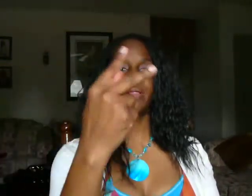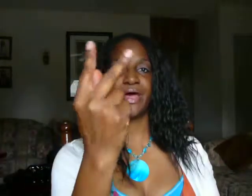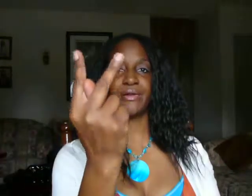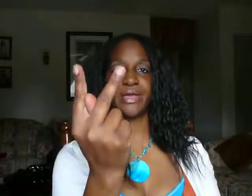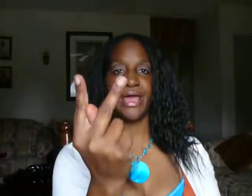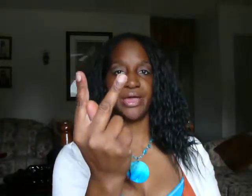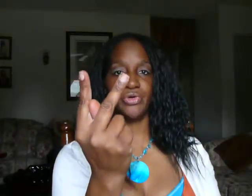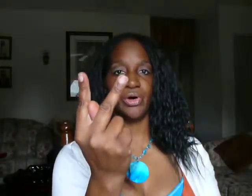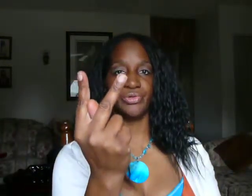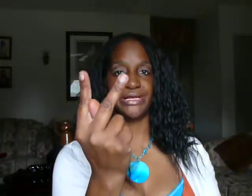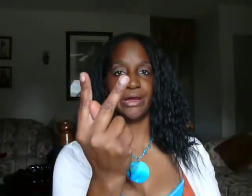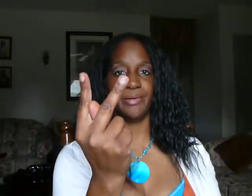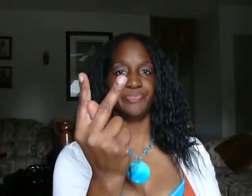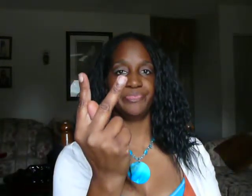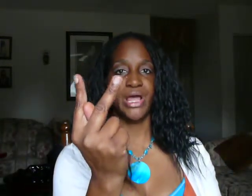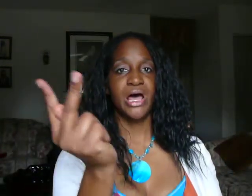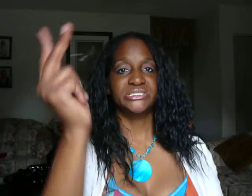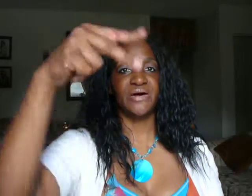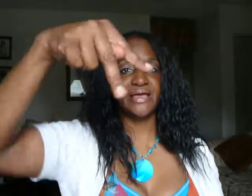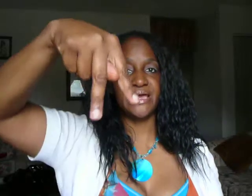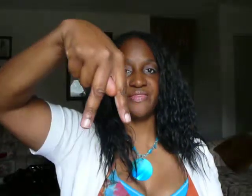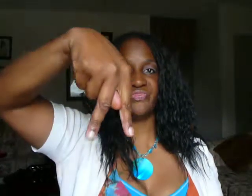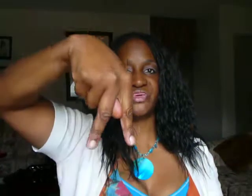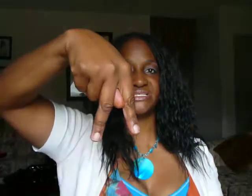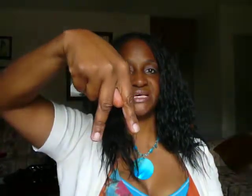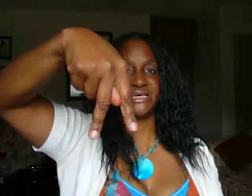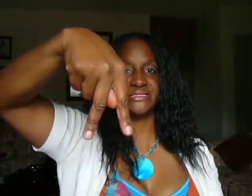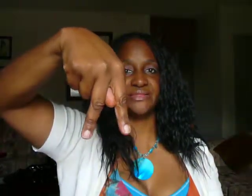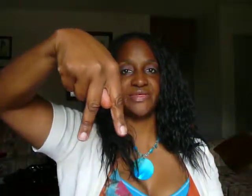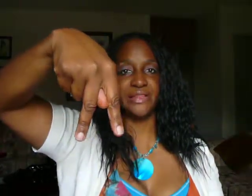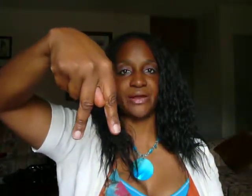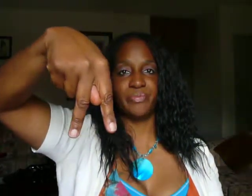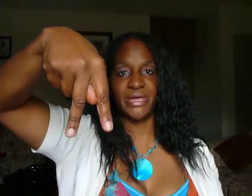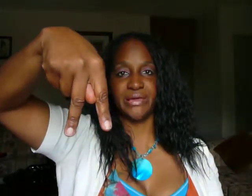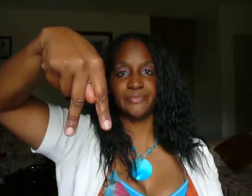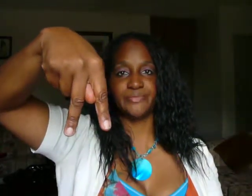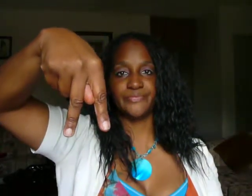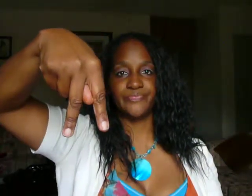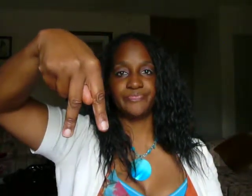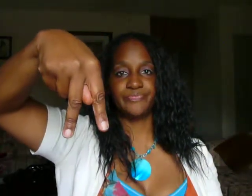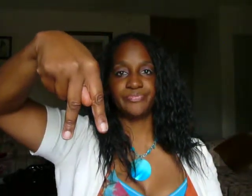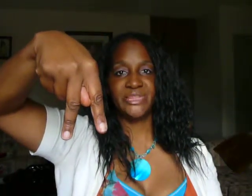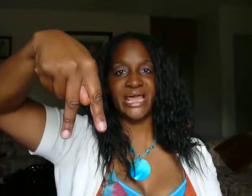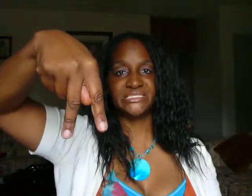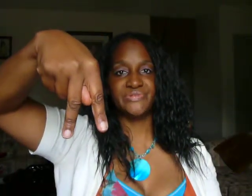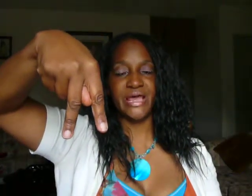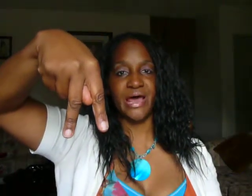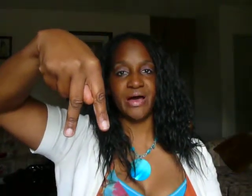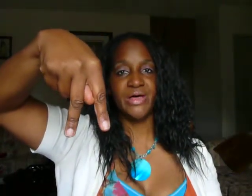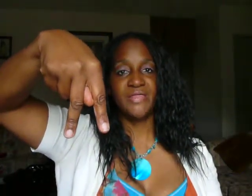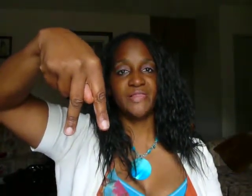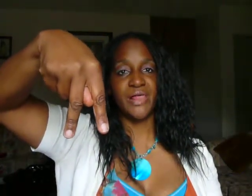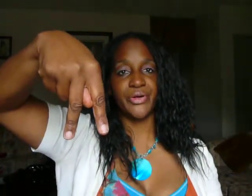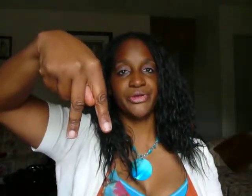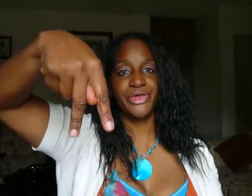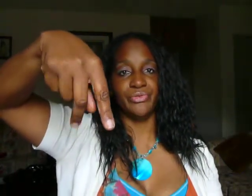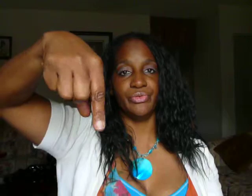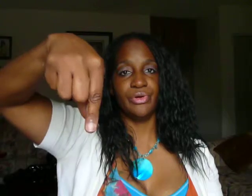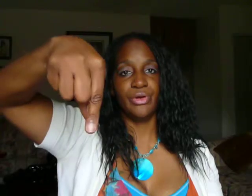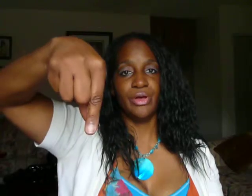letter K, you hold it up. So again, this is the letter P. Next, we have the letter Q.